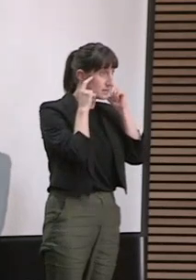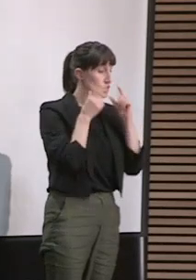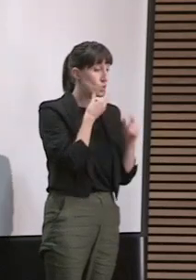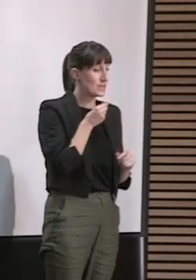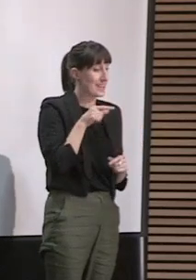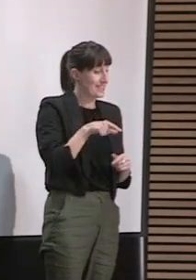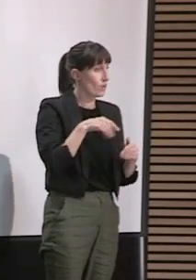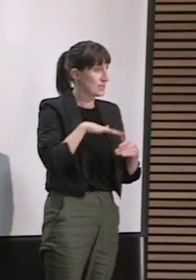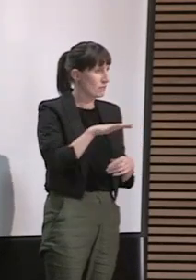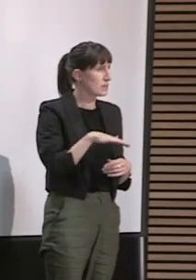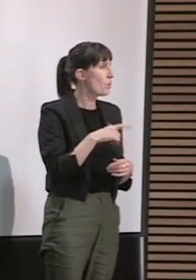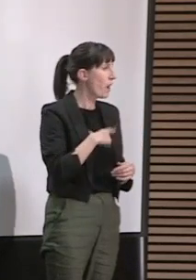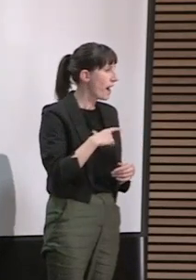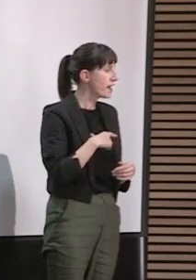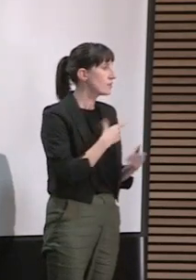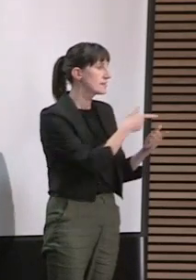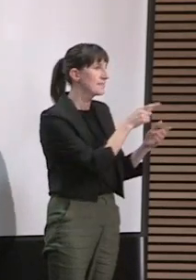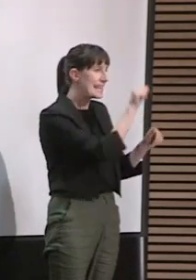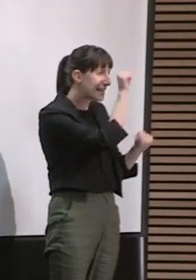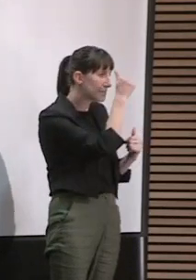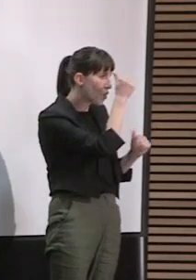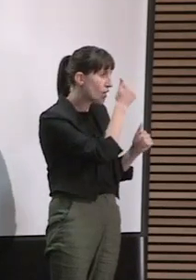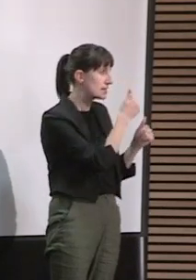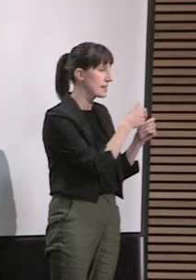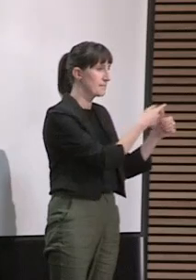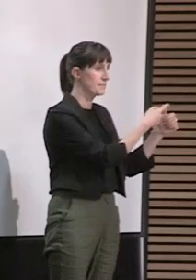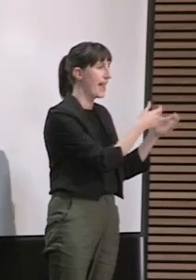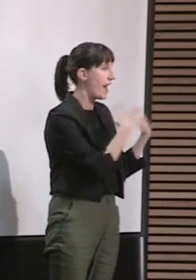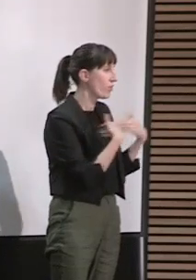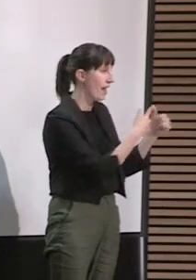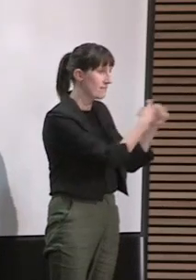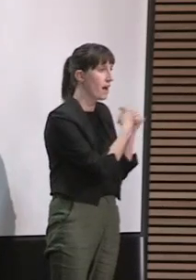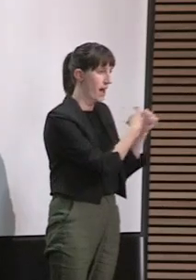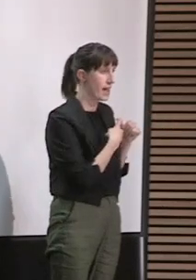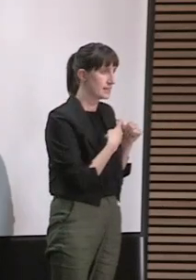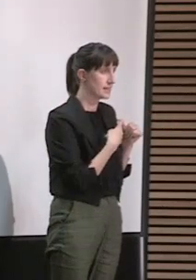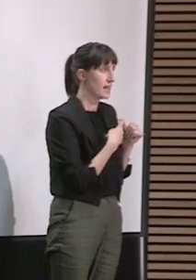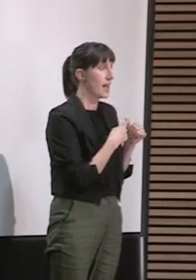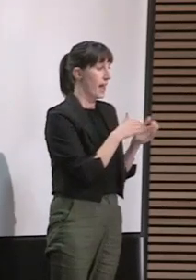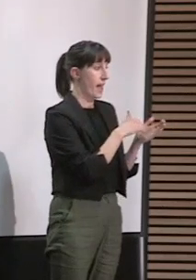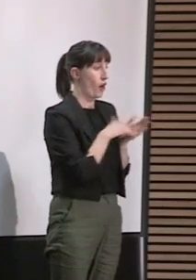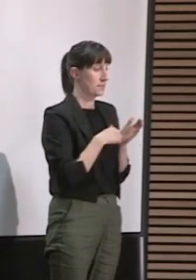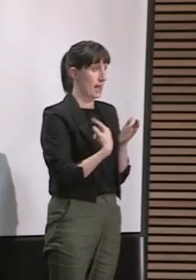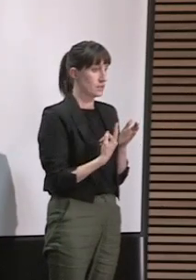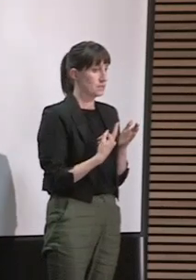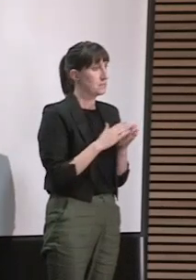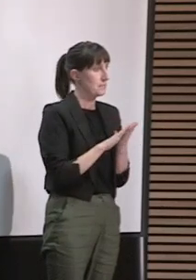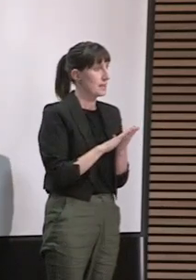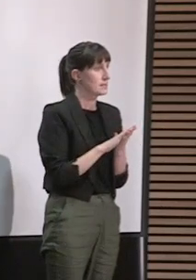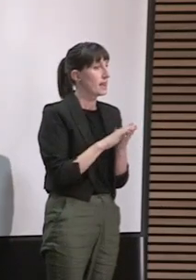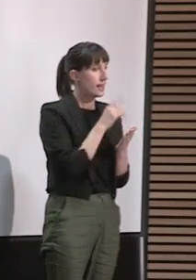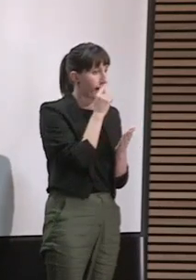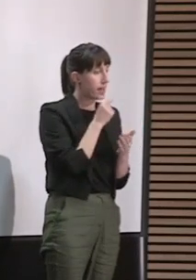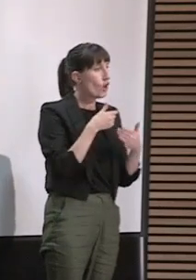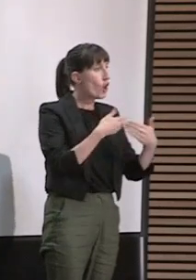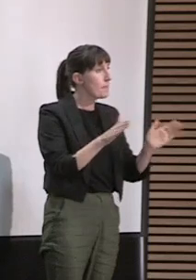experts, allowing us to reopen our economy a bit more while we continue to work to stamp out the virus. We announced it yesterday to give